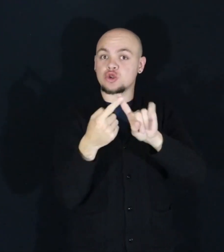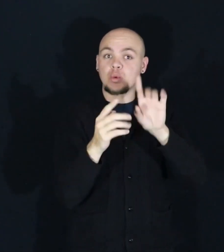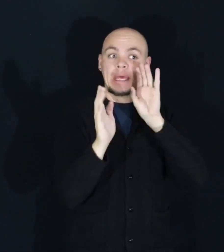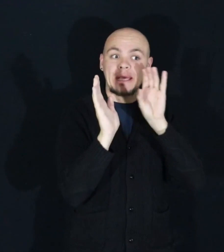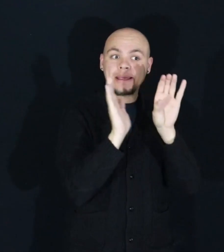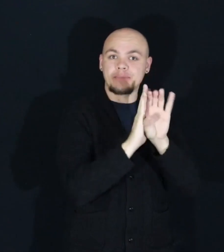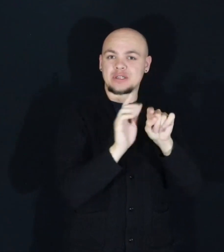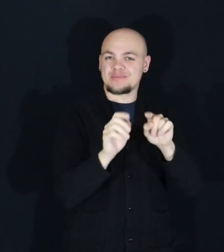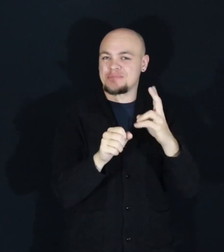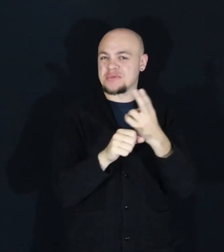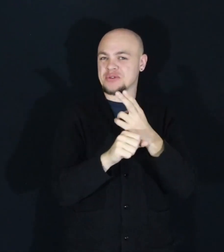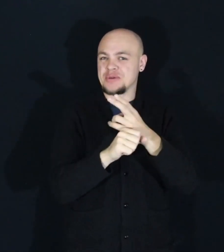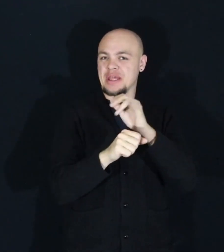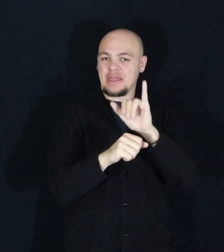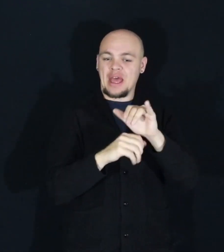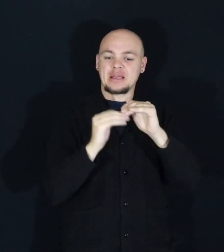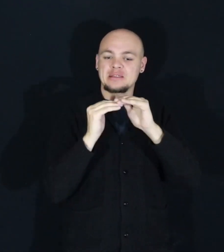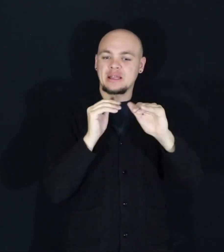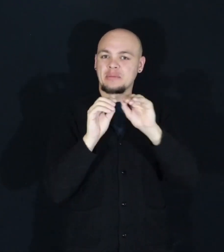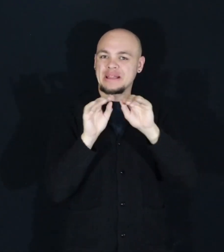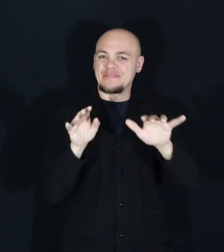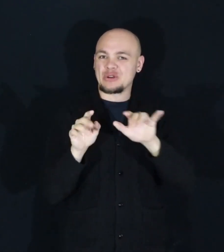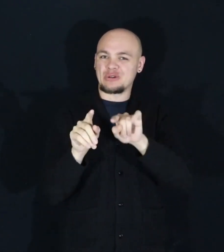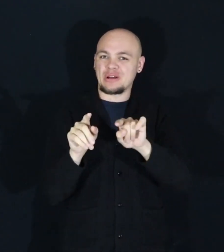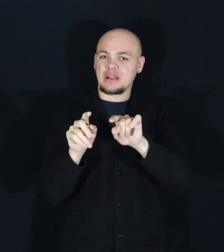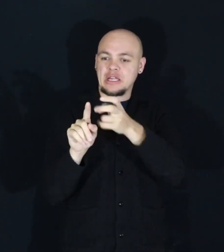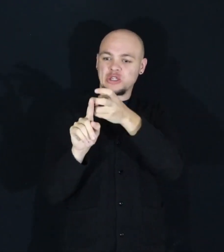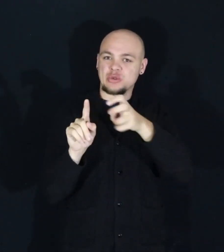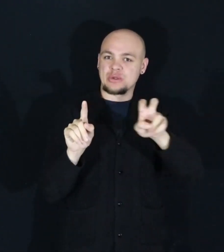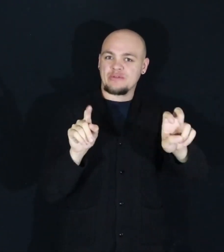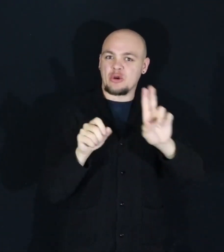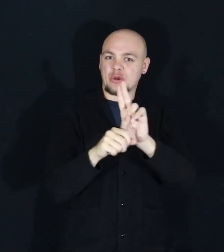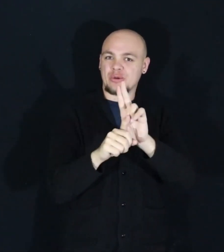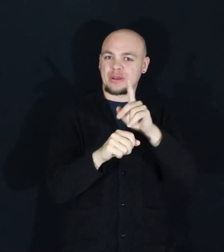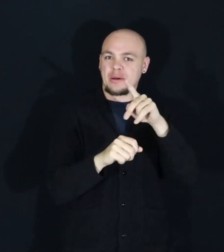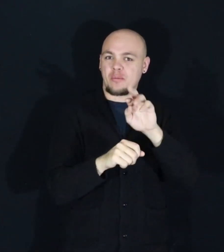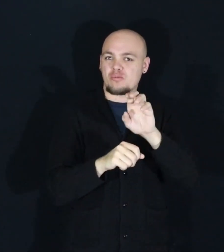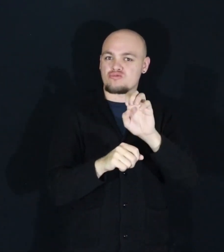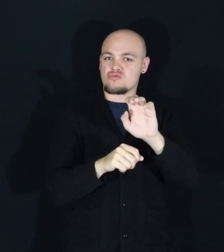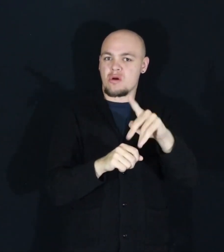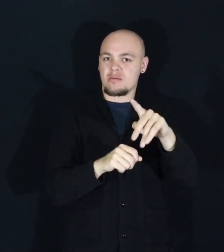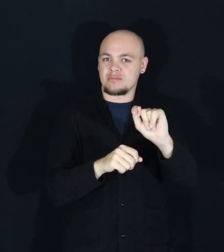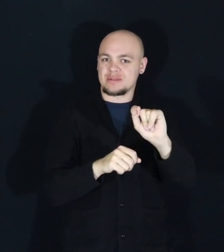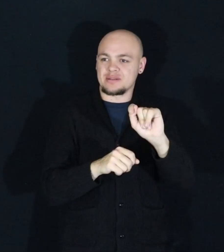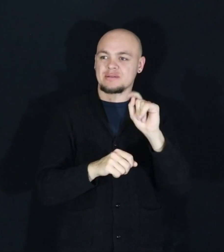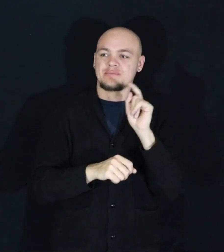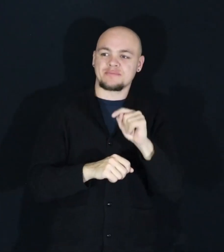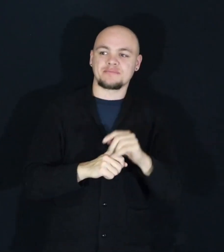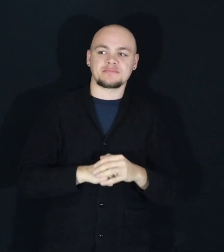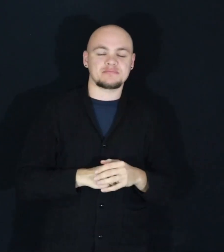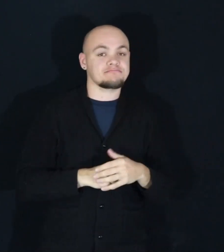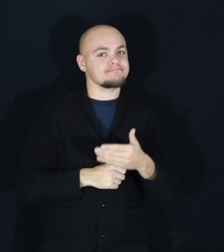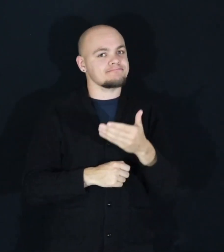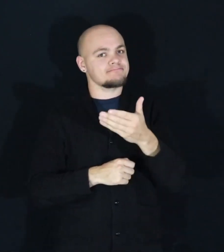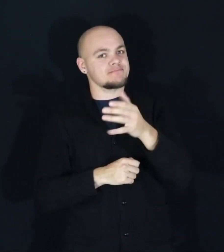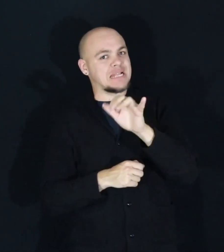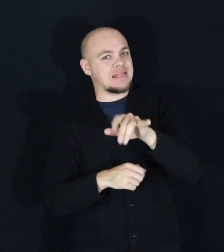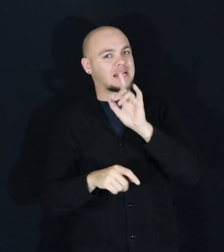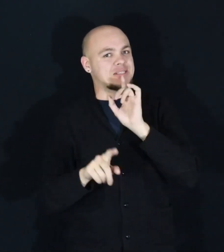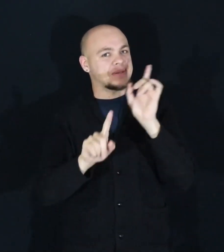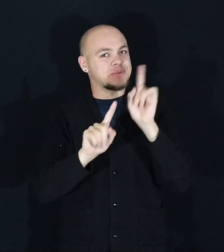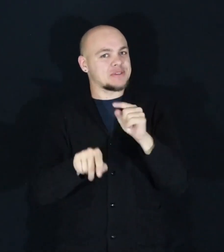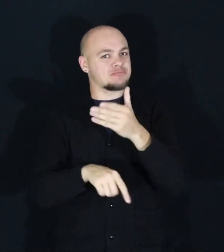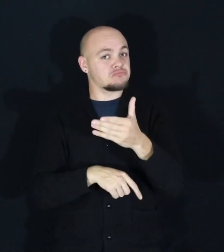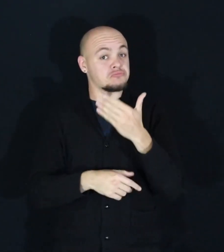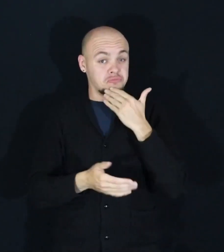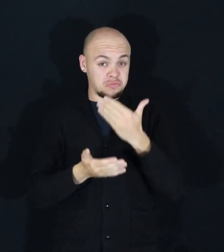uses Stable Diffusion to transform an image according to a prompt. So I passed it through, and this is the result I got.